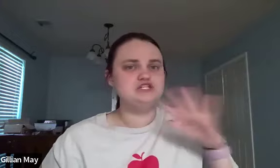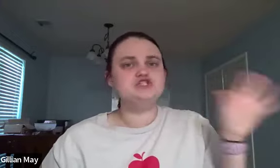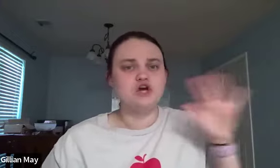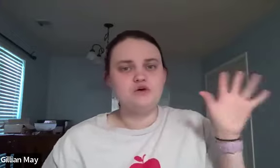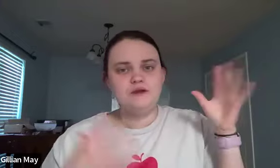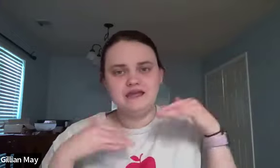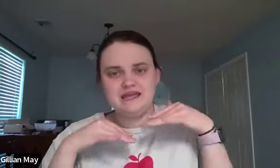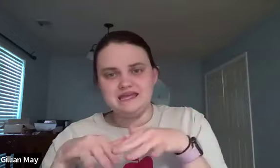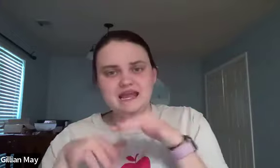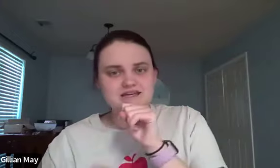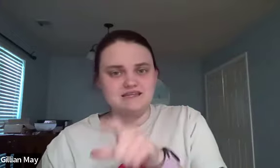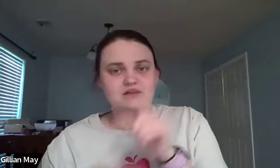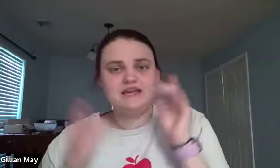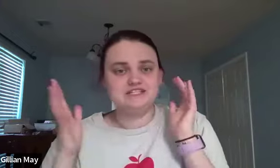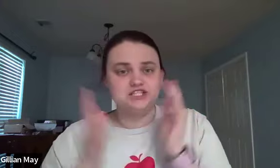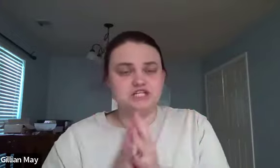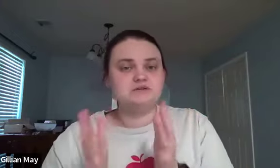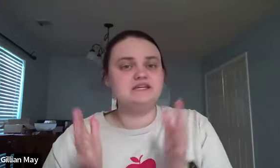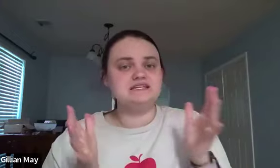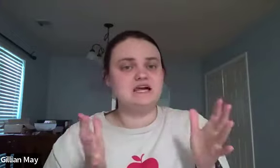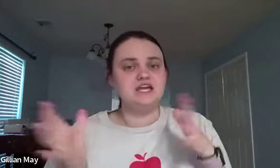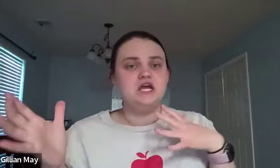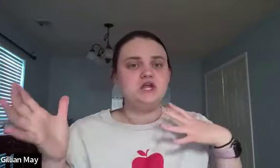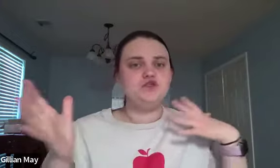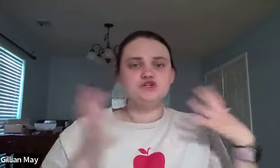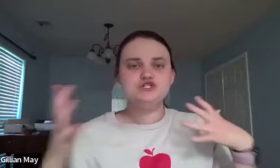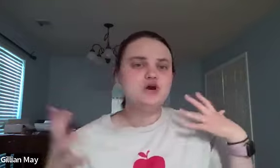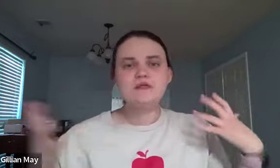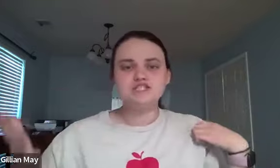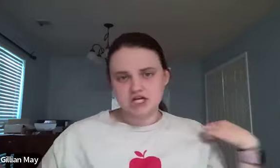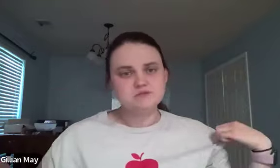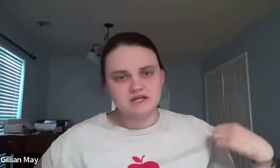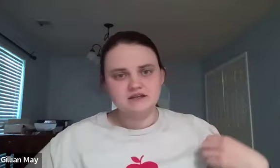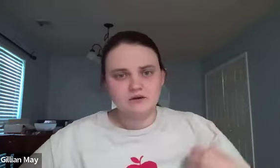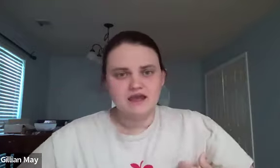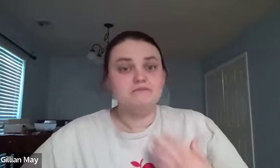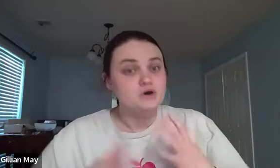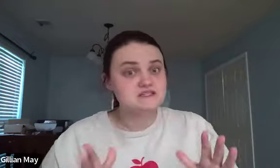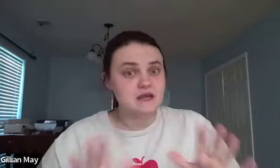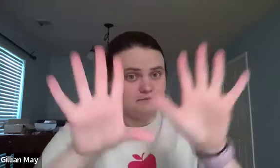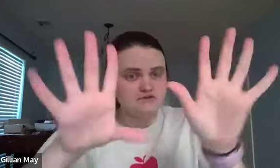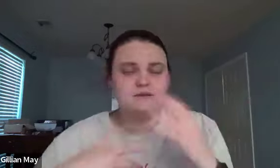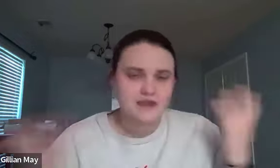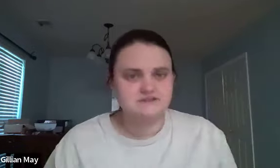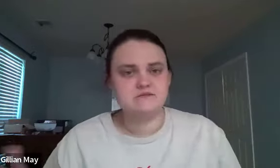is so in ASL, it genuinely is like, there's no like judgment. Okay. Most of the time, I have to say most